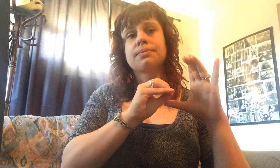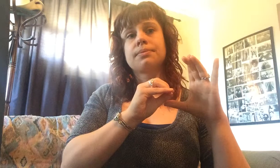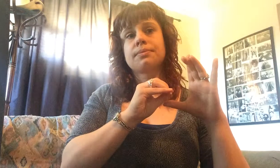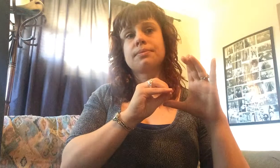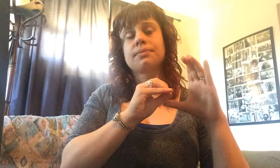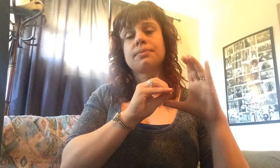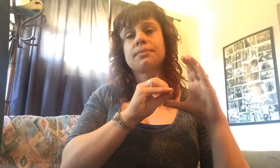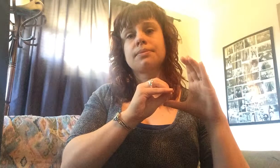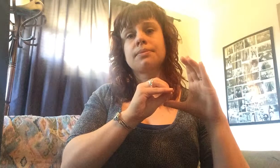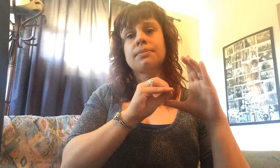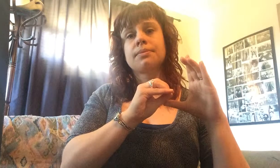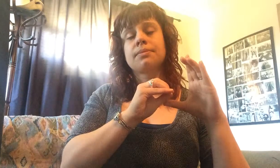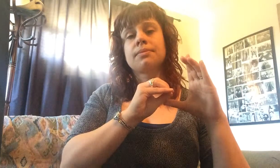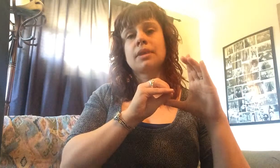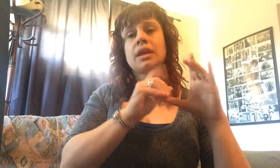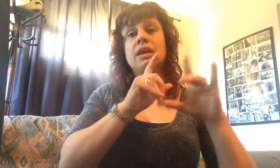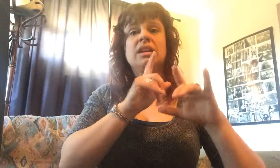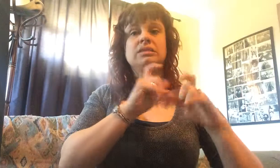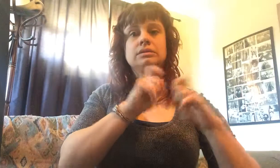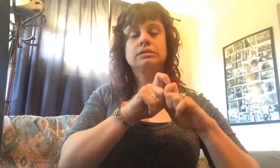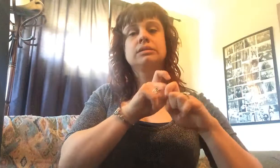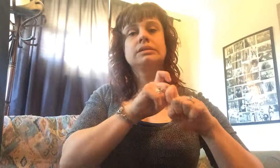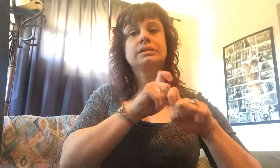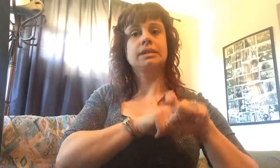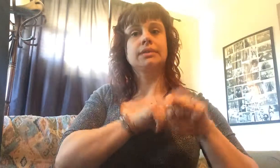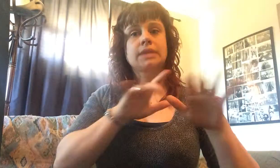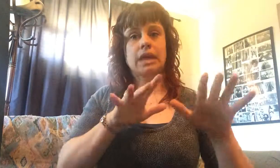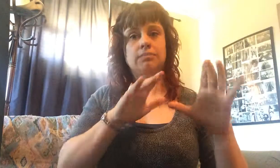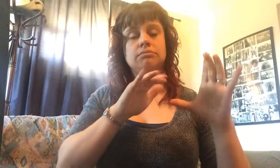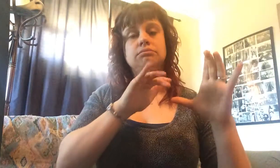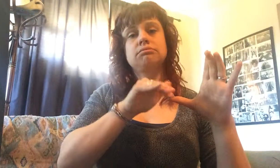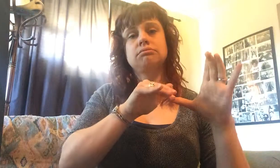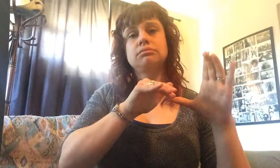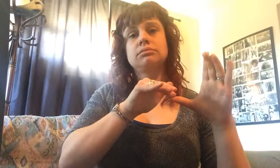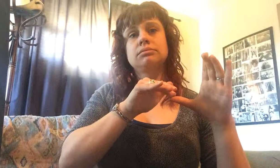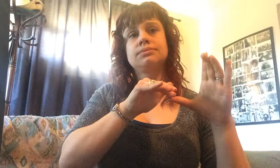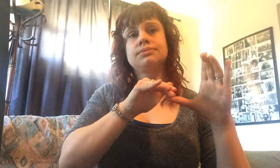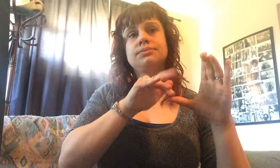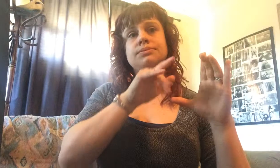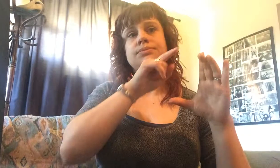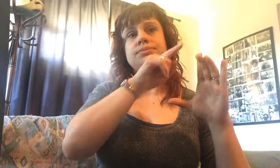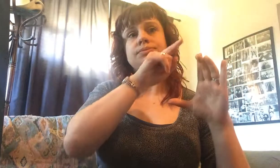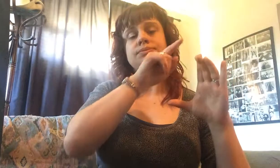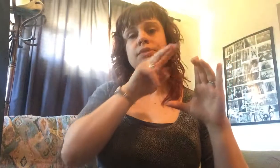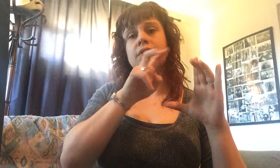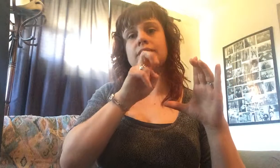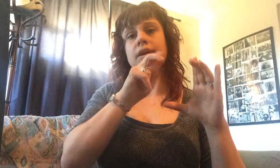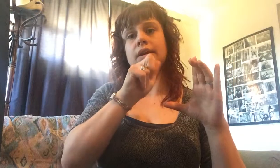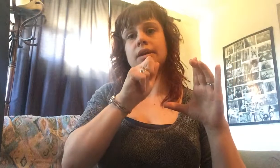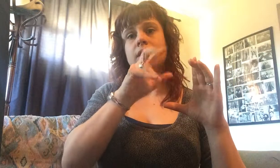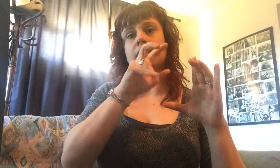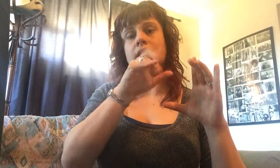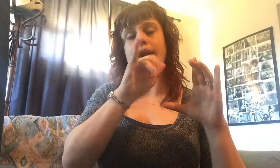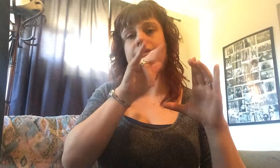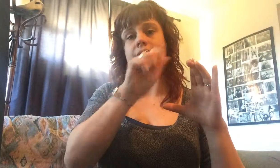this cardiac cycle From the vena cava, the blood is going to be transferred to the right